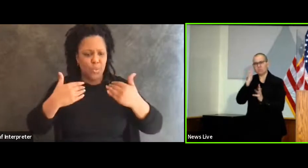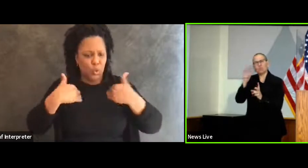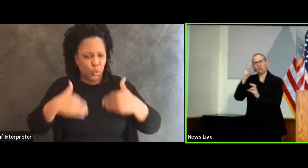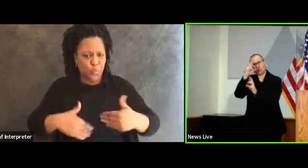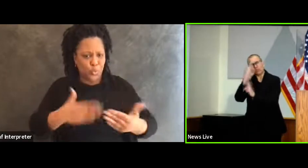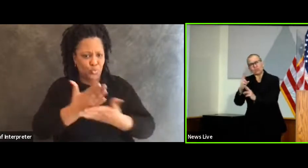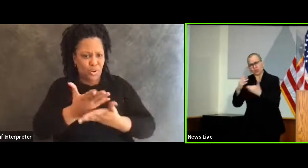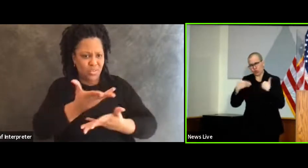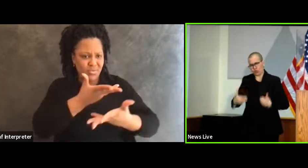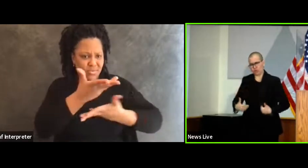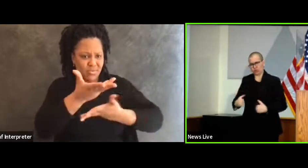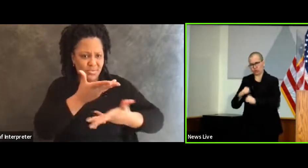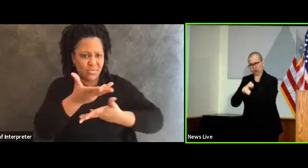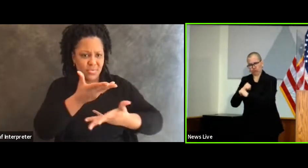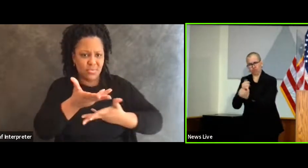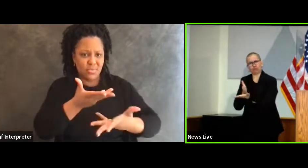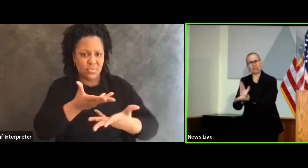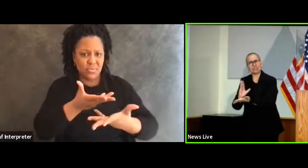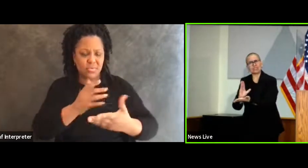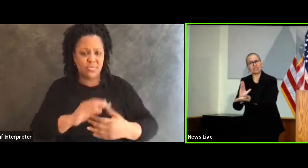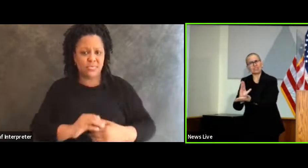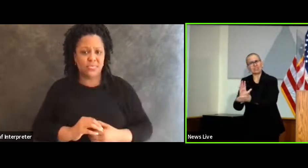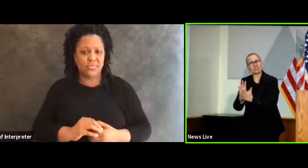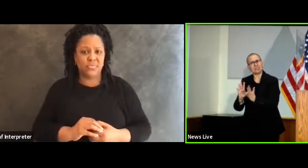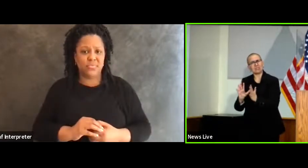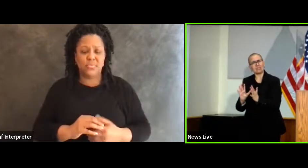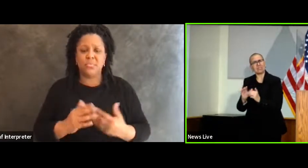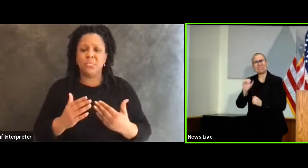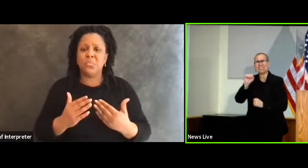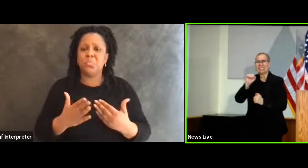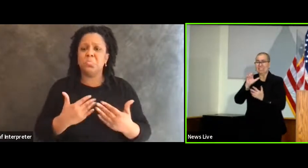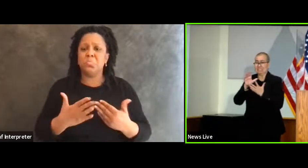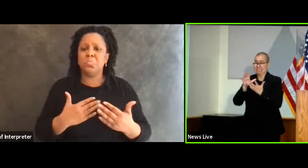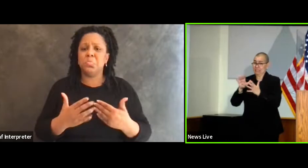big, broad. Specifically to this issue,